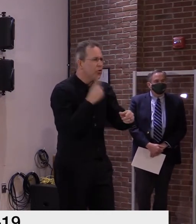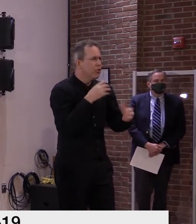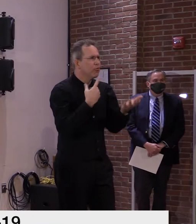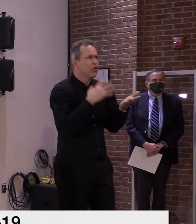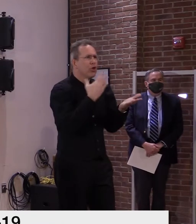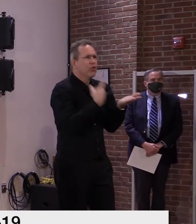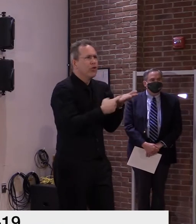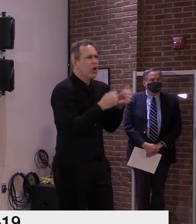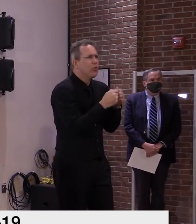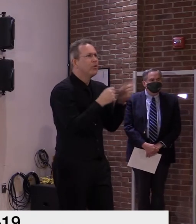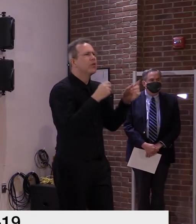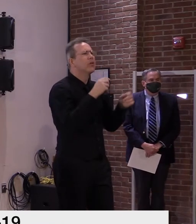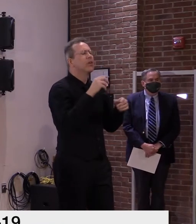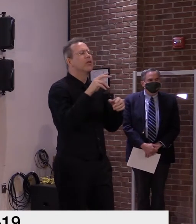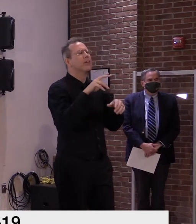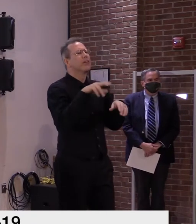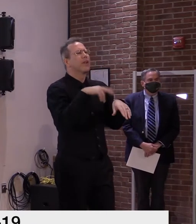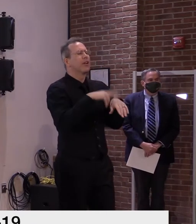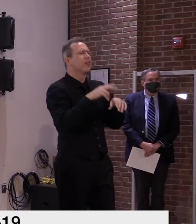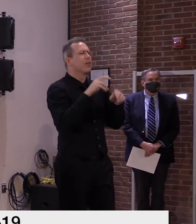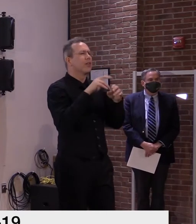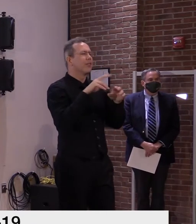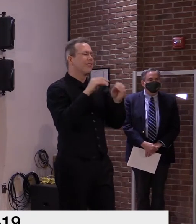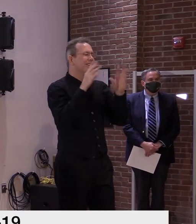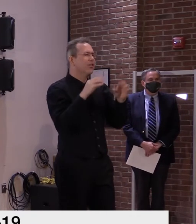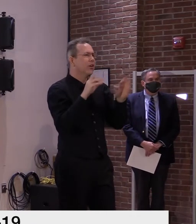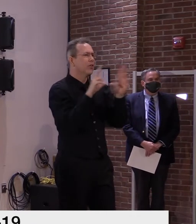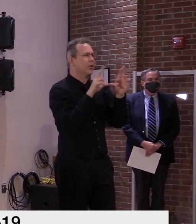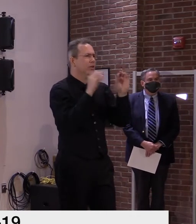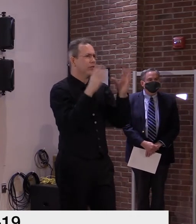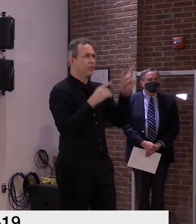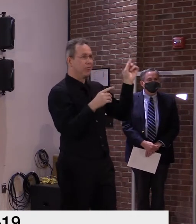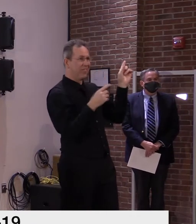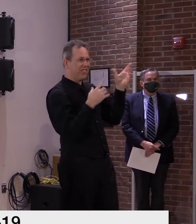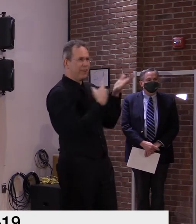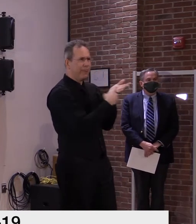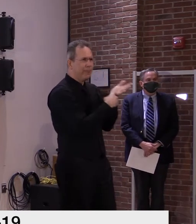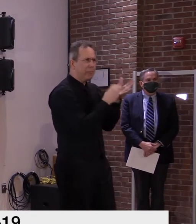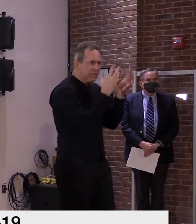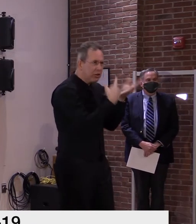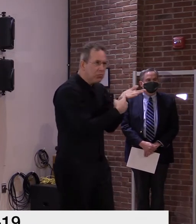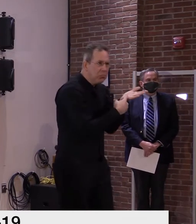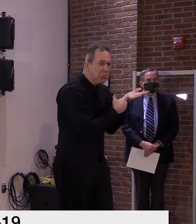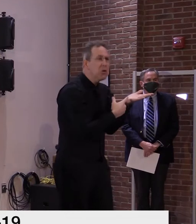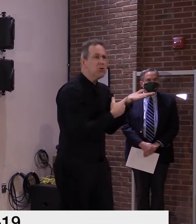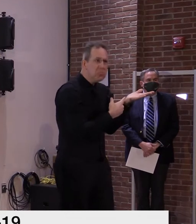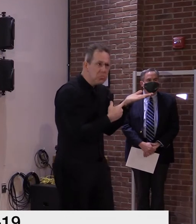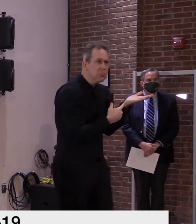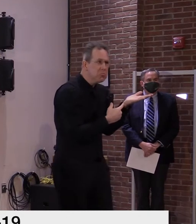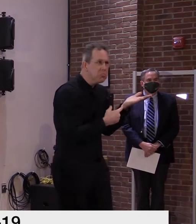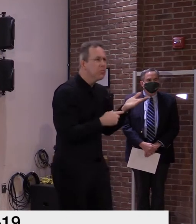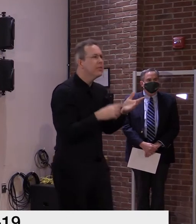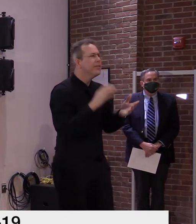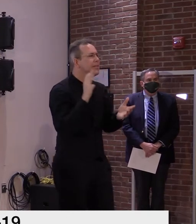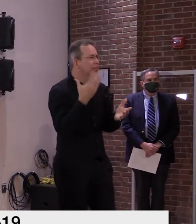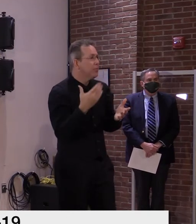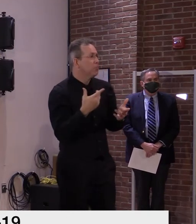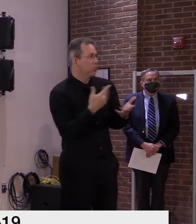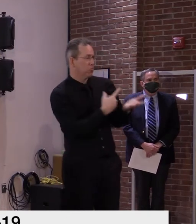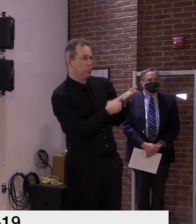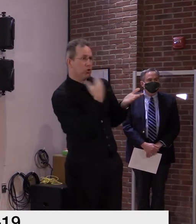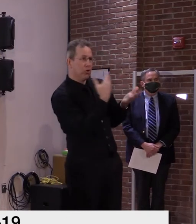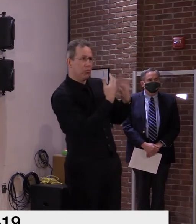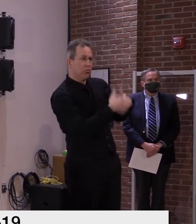When you consider we're now vaccinating those 65 and older, and we're moving more quickly